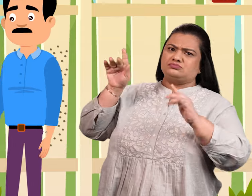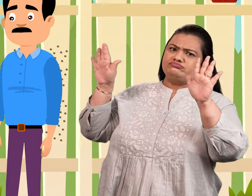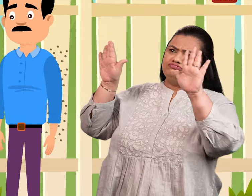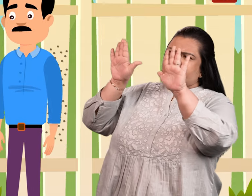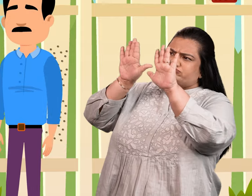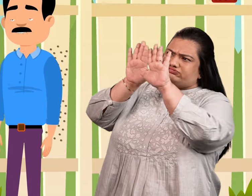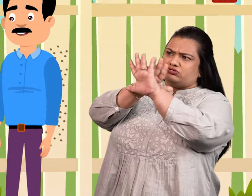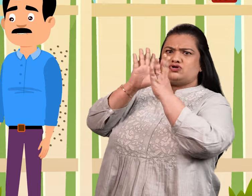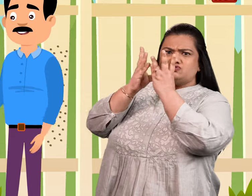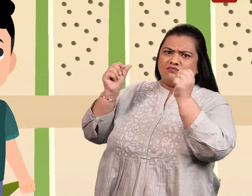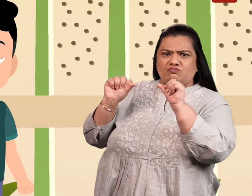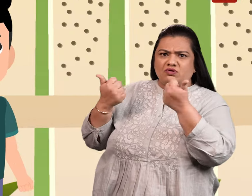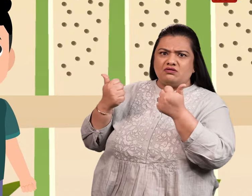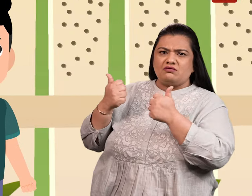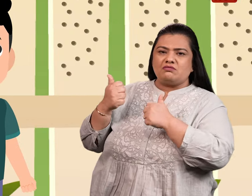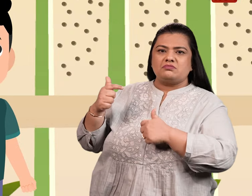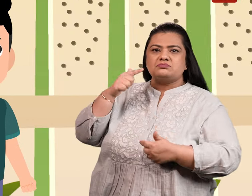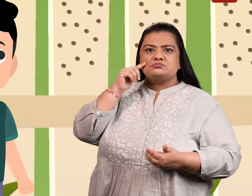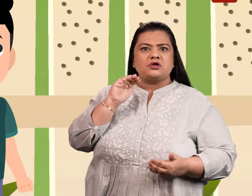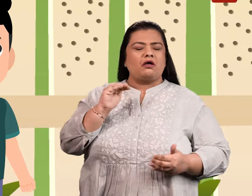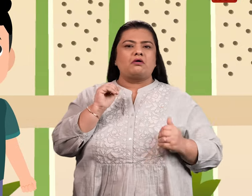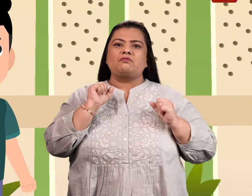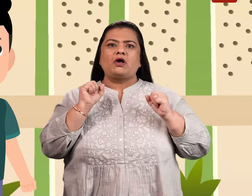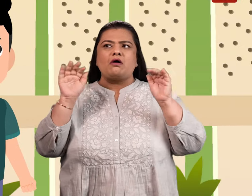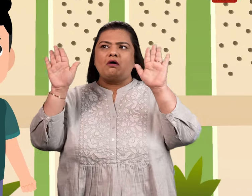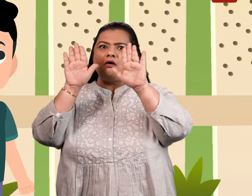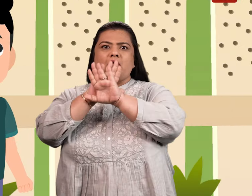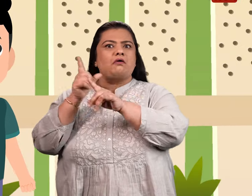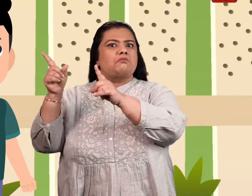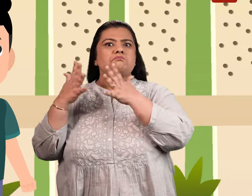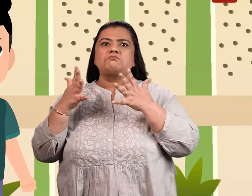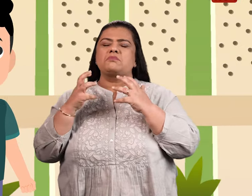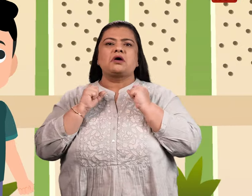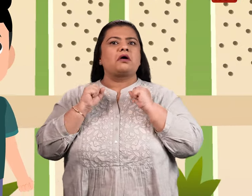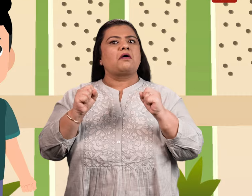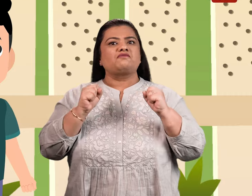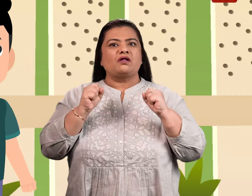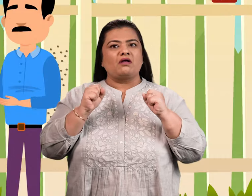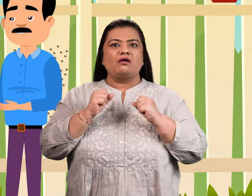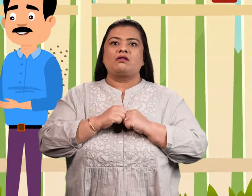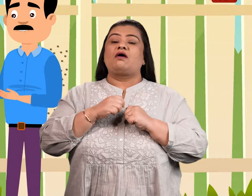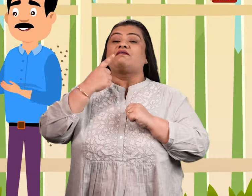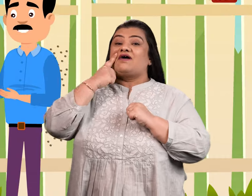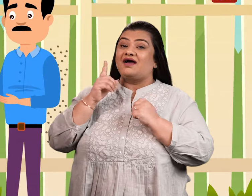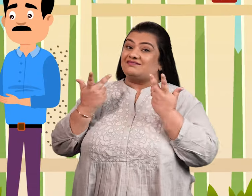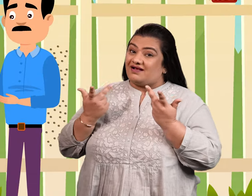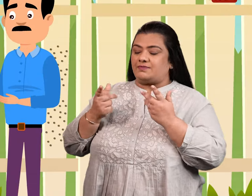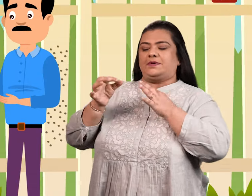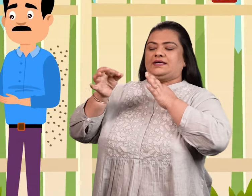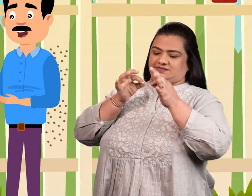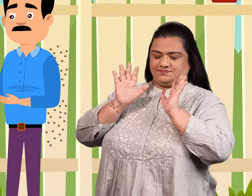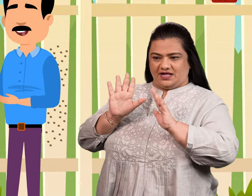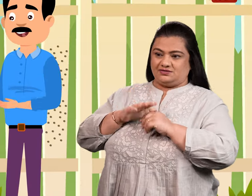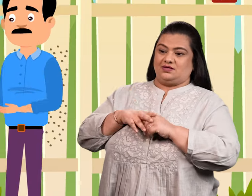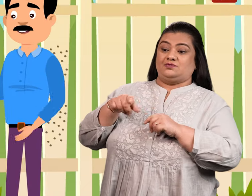Can you fix these holes?" The son said, "No, it is not possible." The